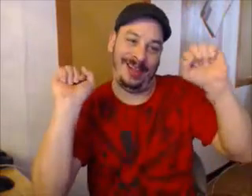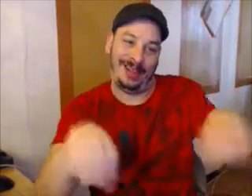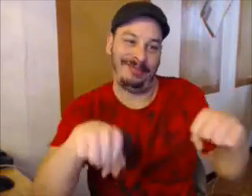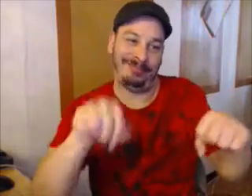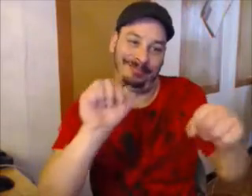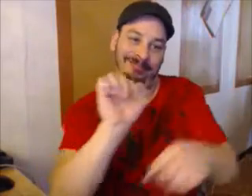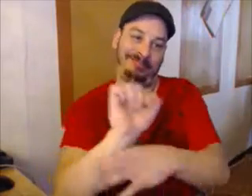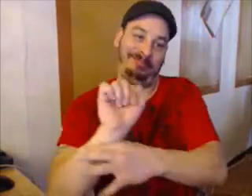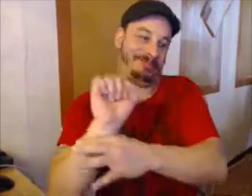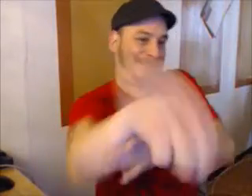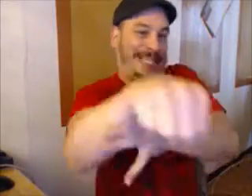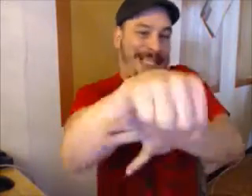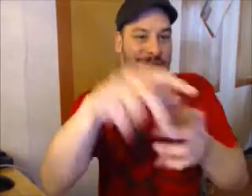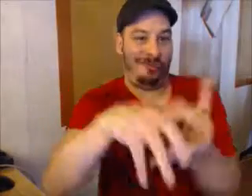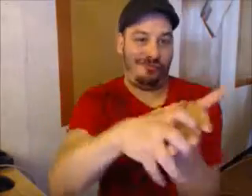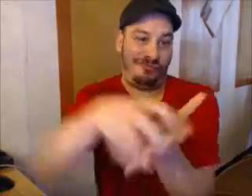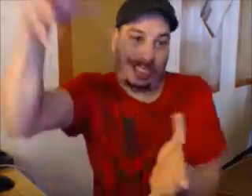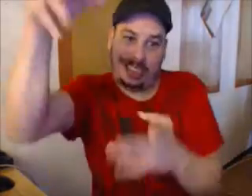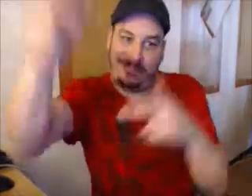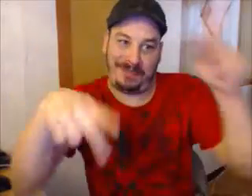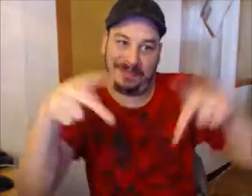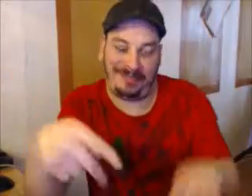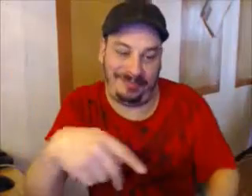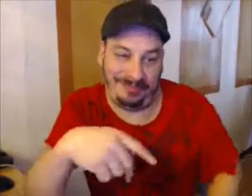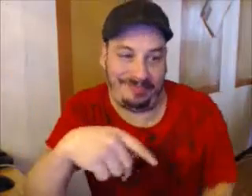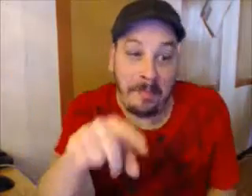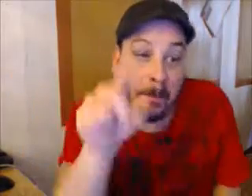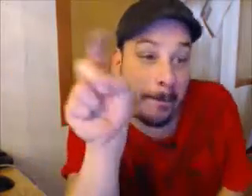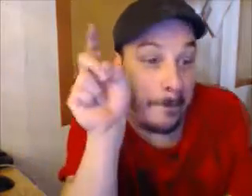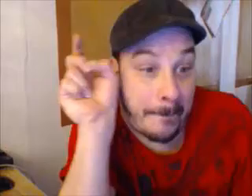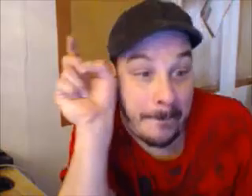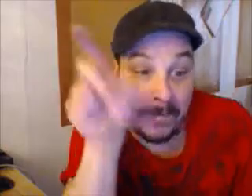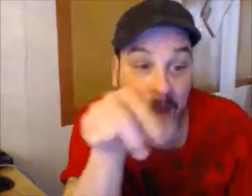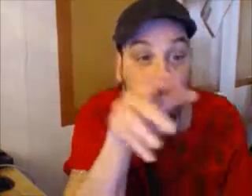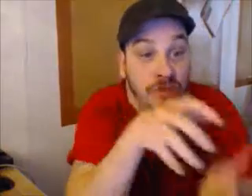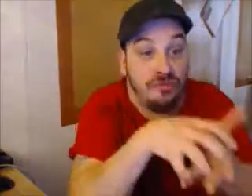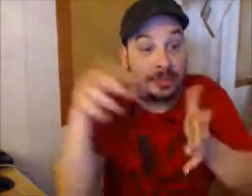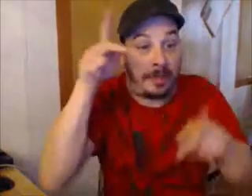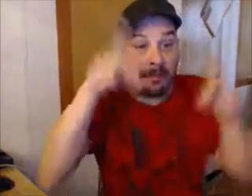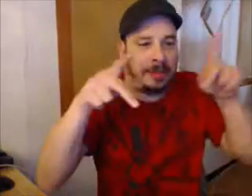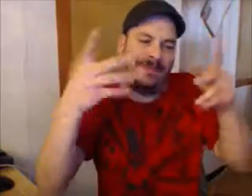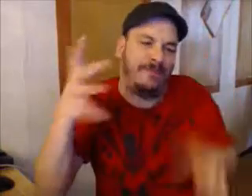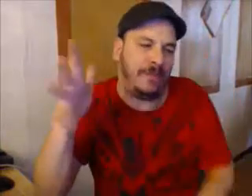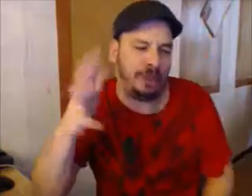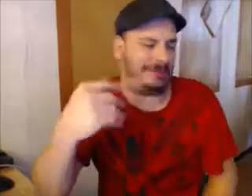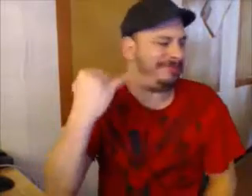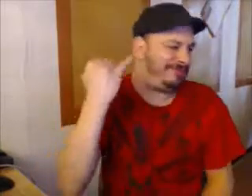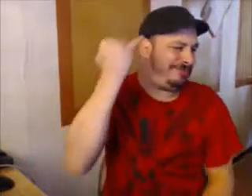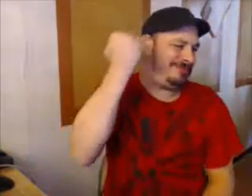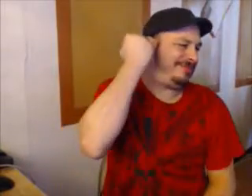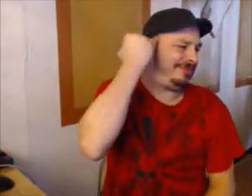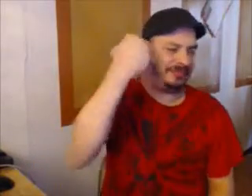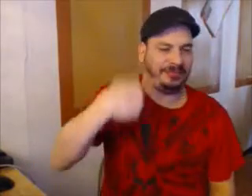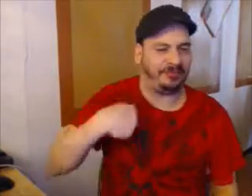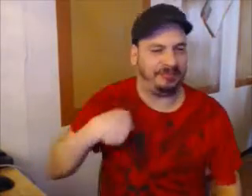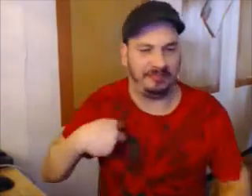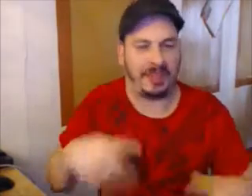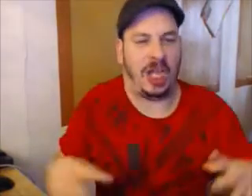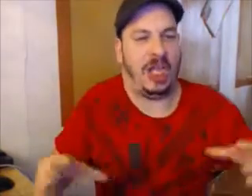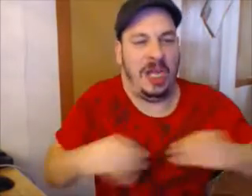have conversation. I would say to my friend the congressman, he said that sparing the middle-income families had to solve the problem.